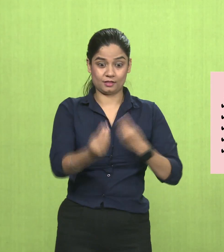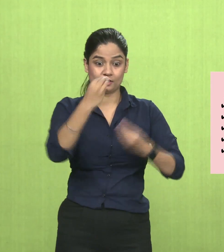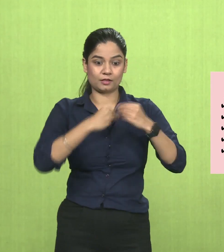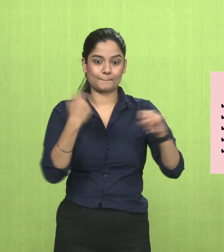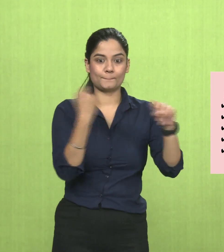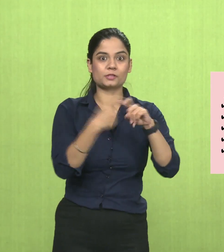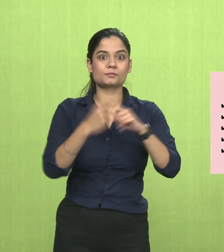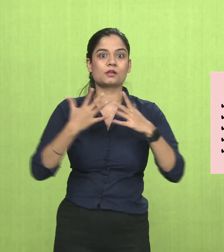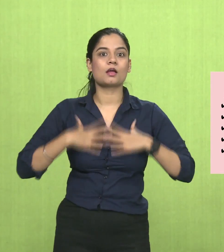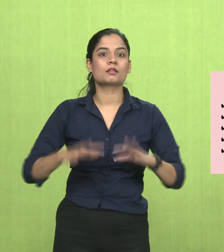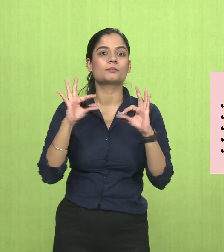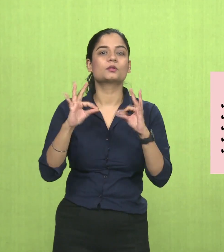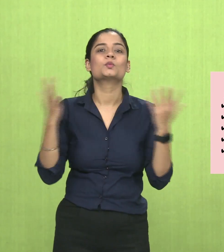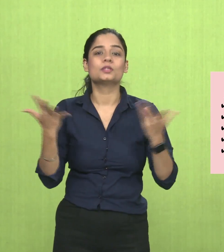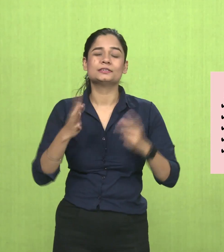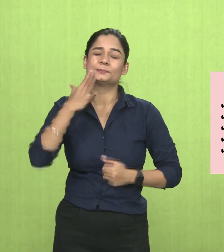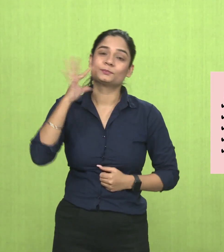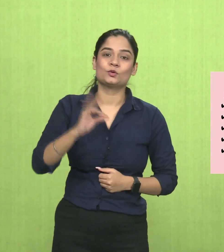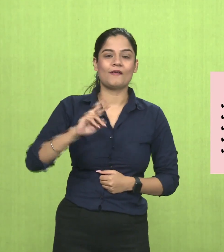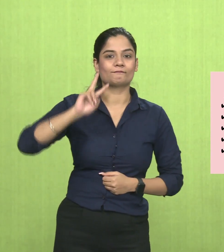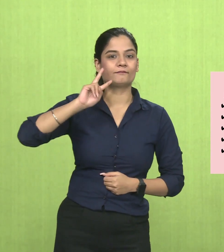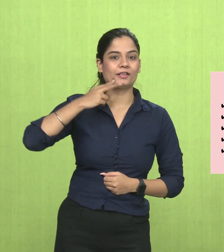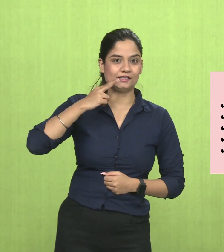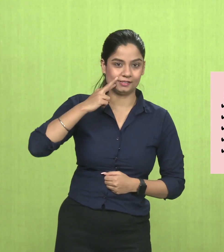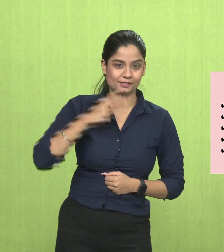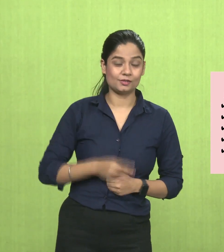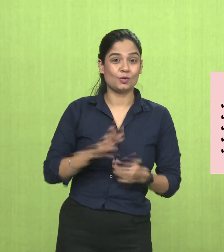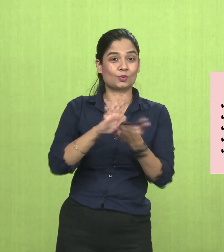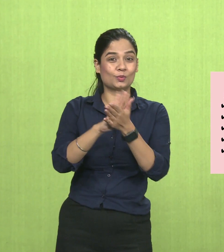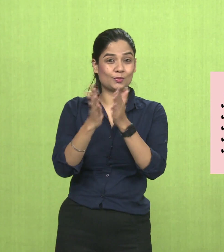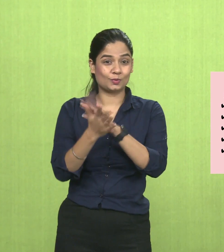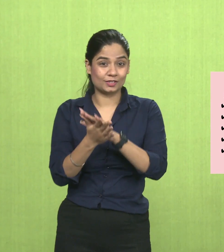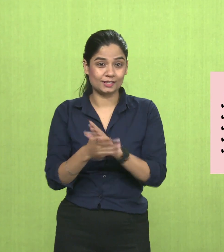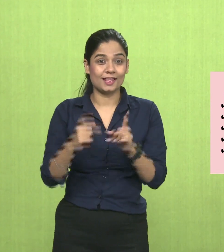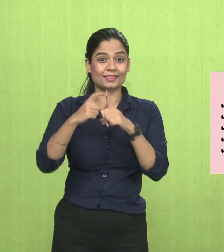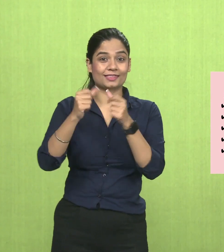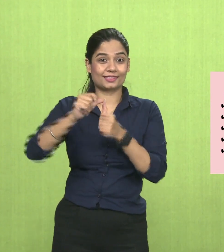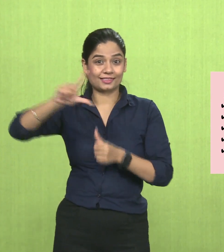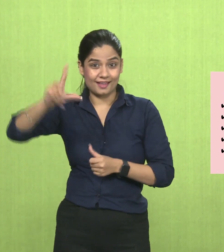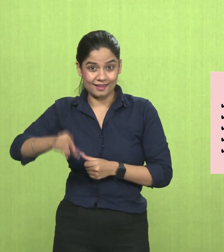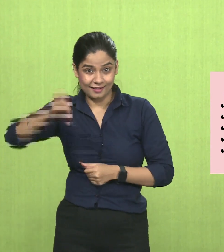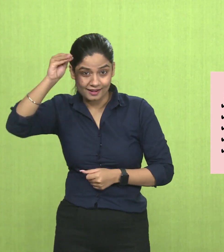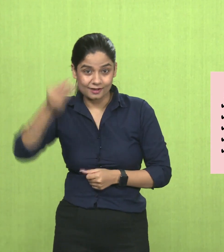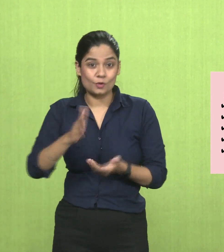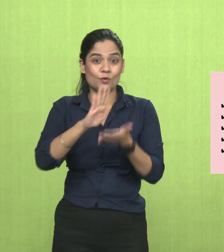Foods that can be taken during hypertension: vegetables, roti, dal,